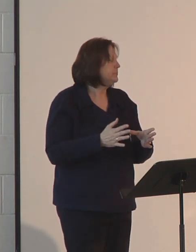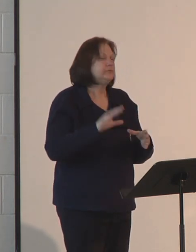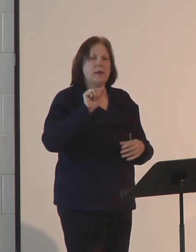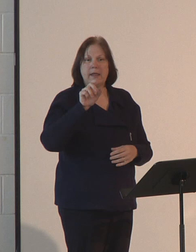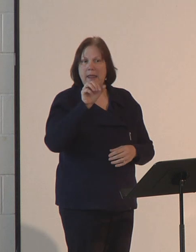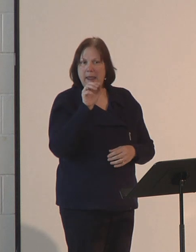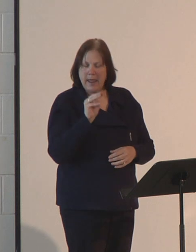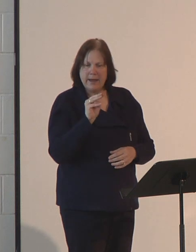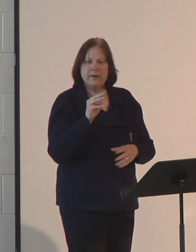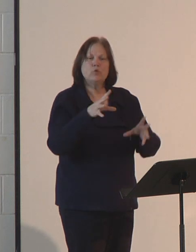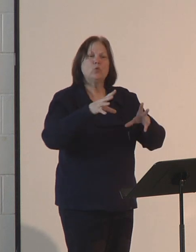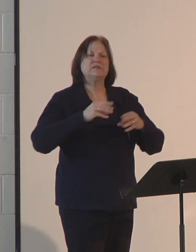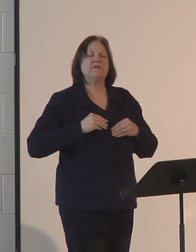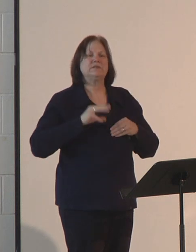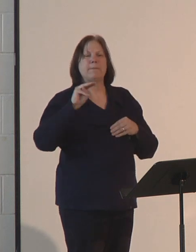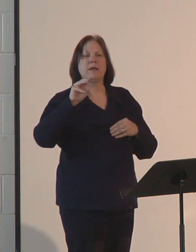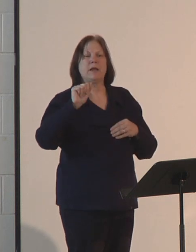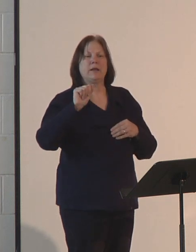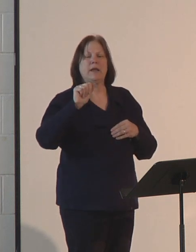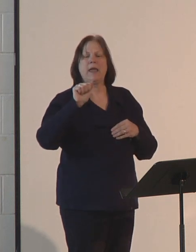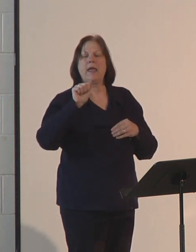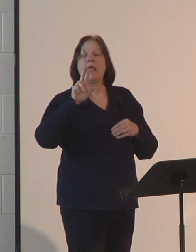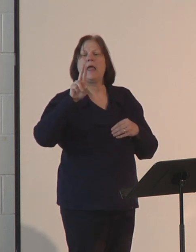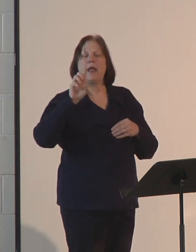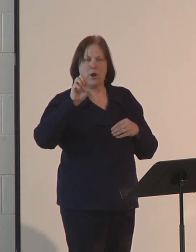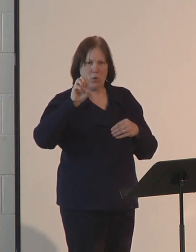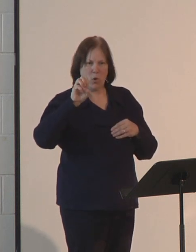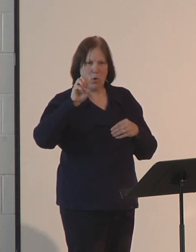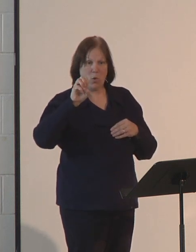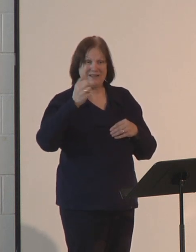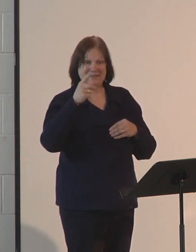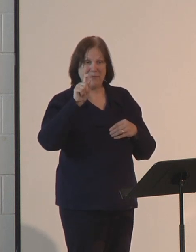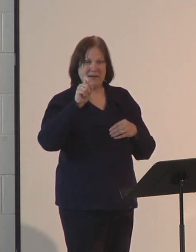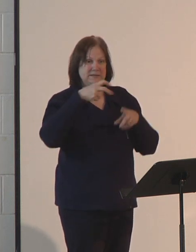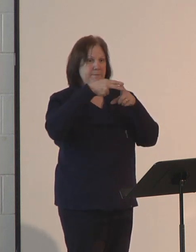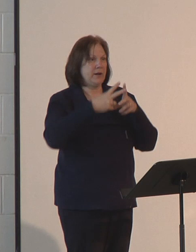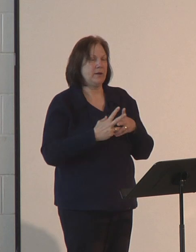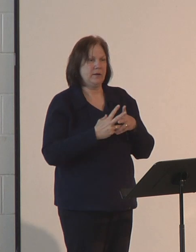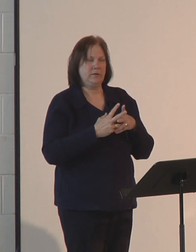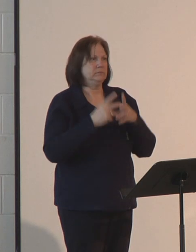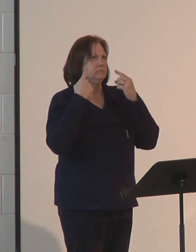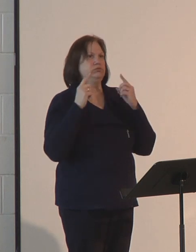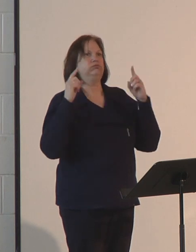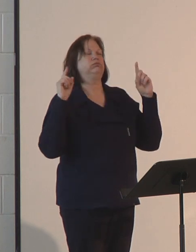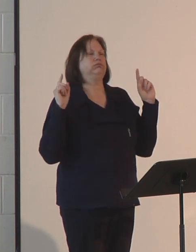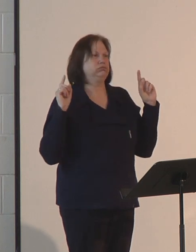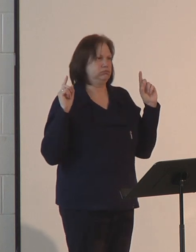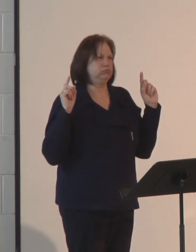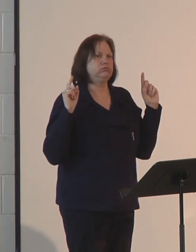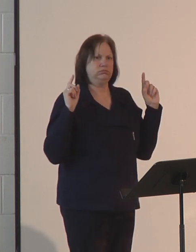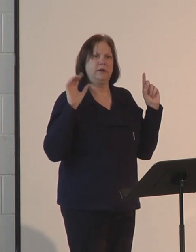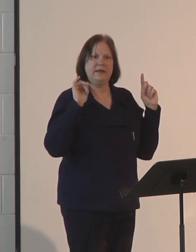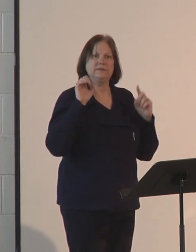Adam received his Master of Aerospace Engineering and Mechanic. What a way to accomplish